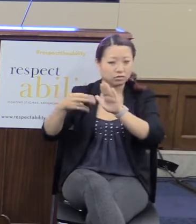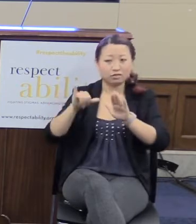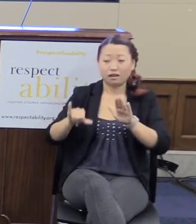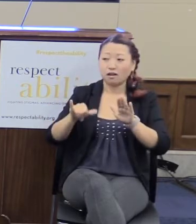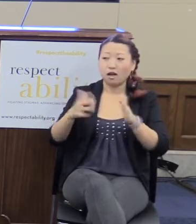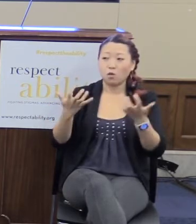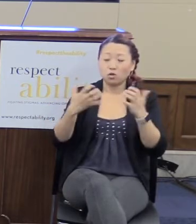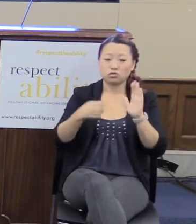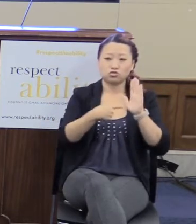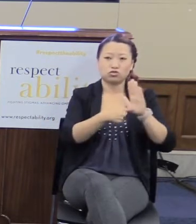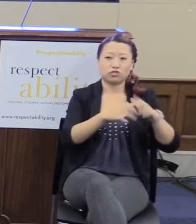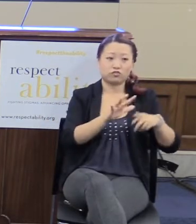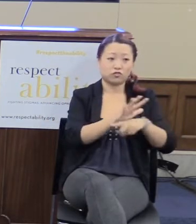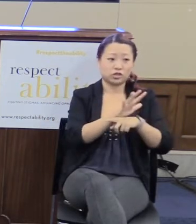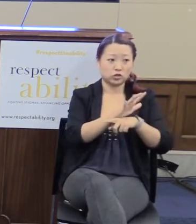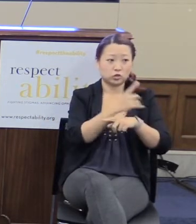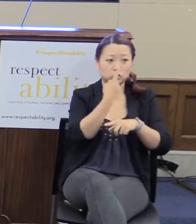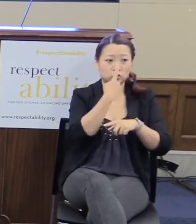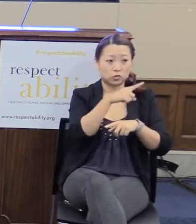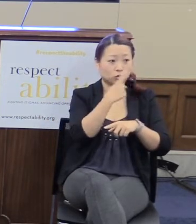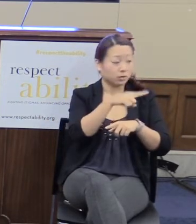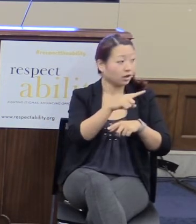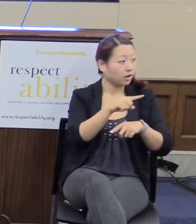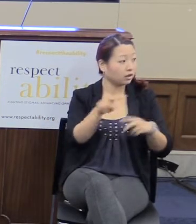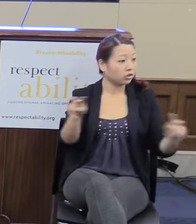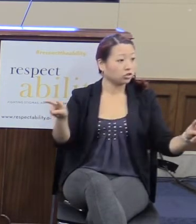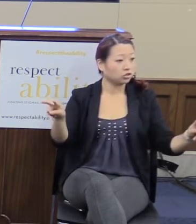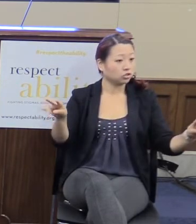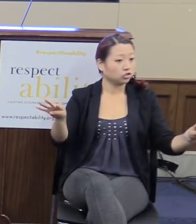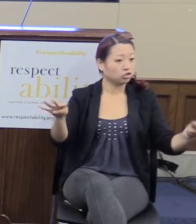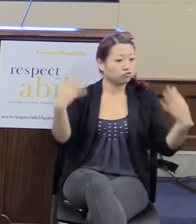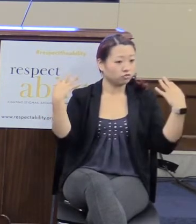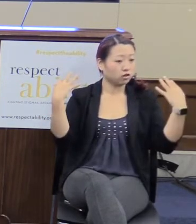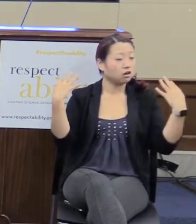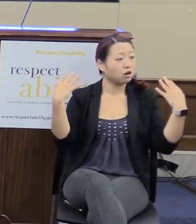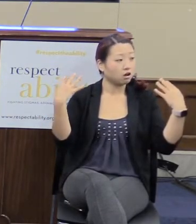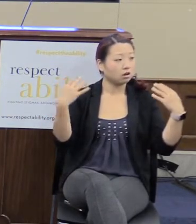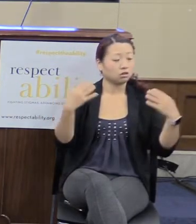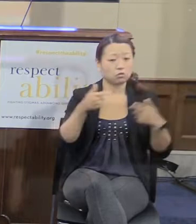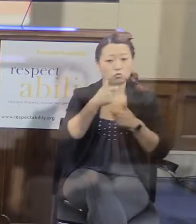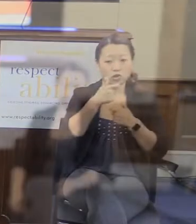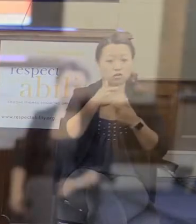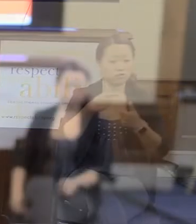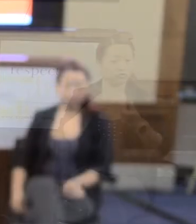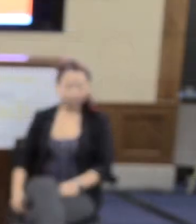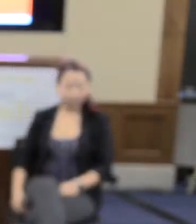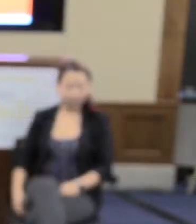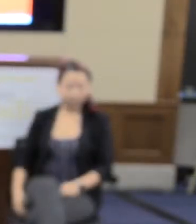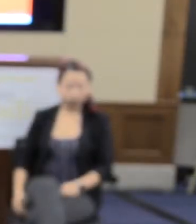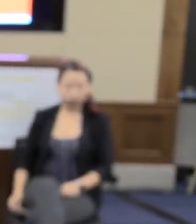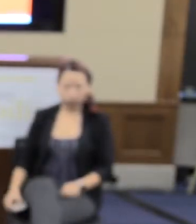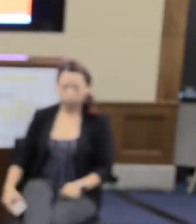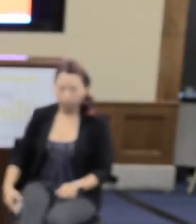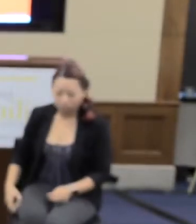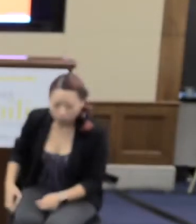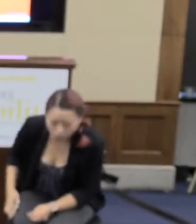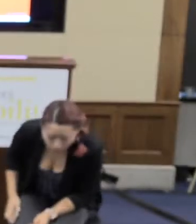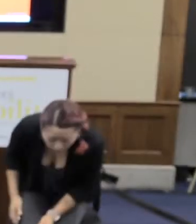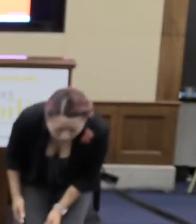you a video. If you guys can run the first video about this campaign. Chris?